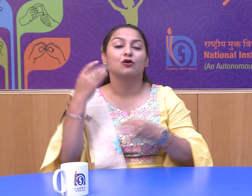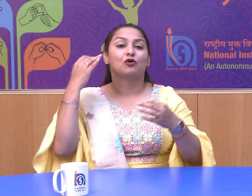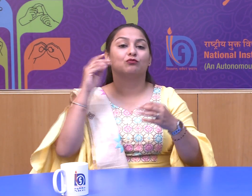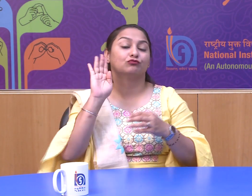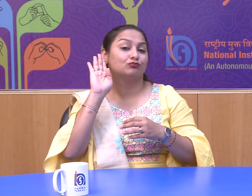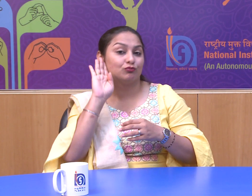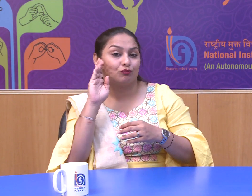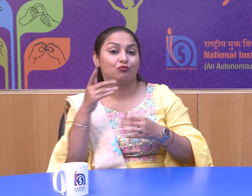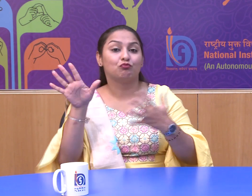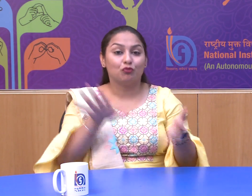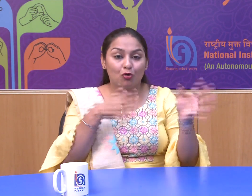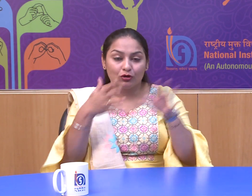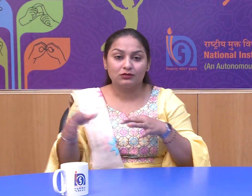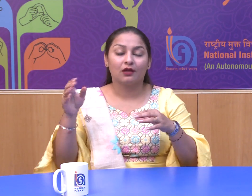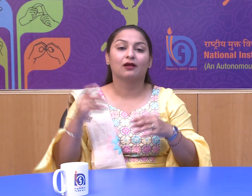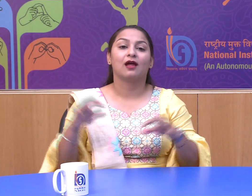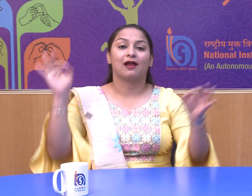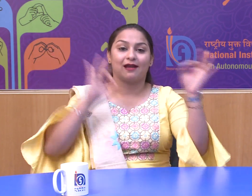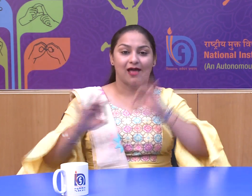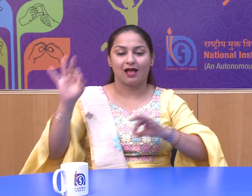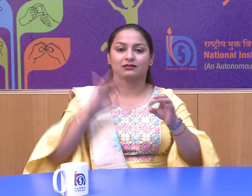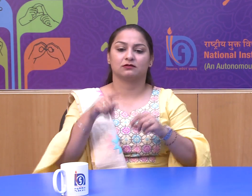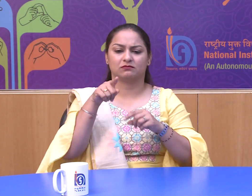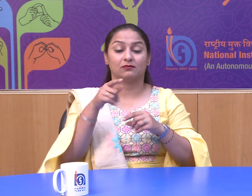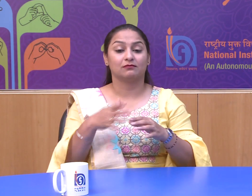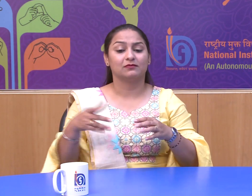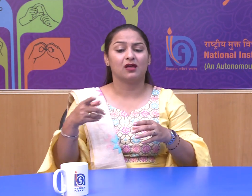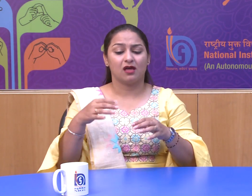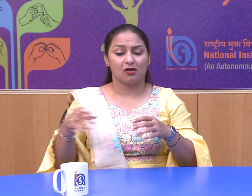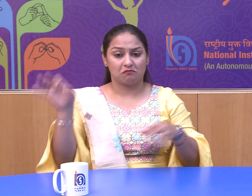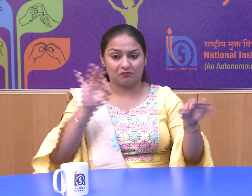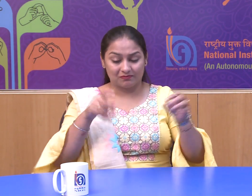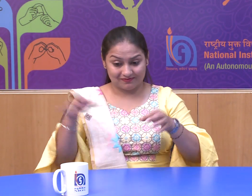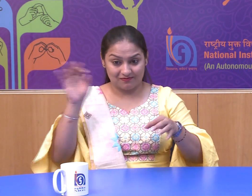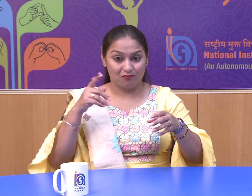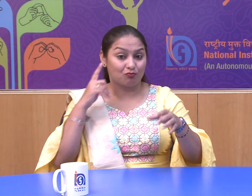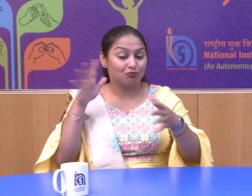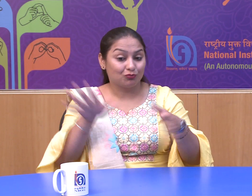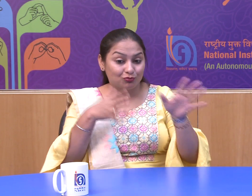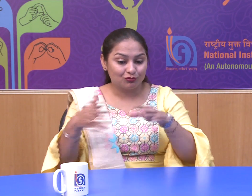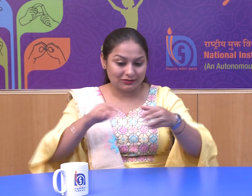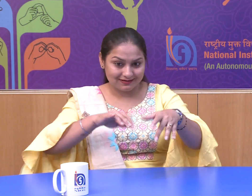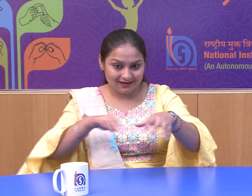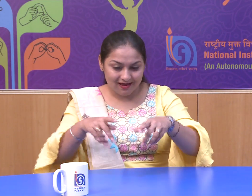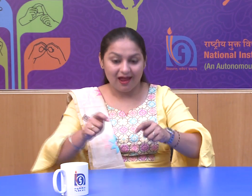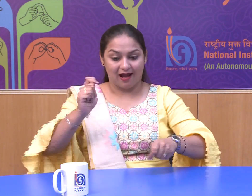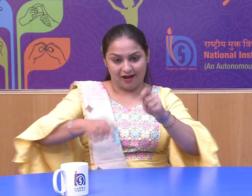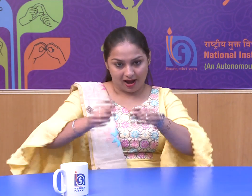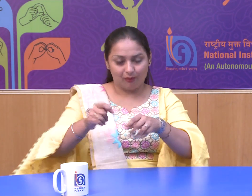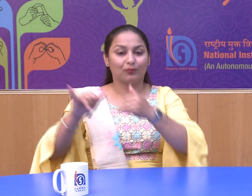poetry. Many musical instruments like drums, flutes,